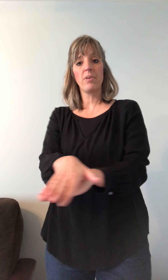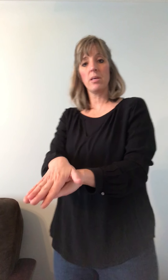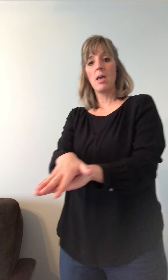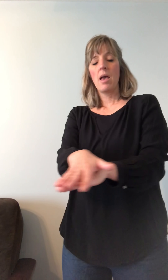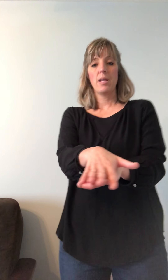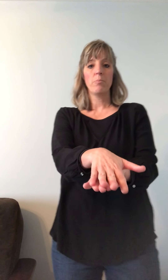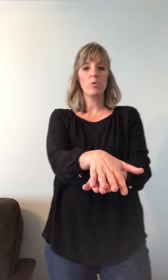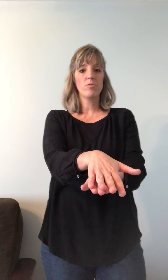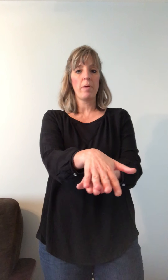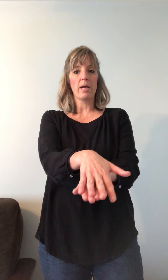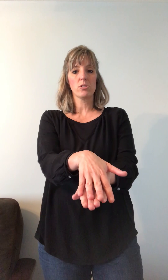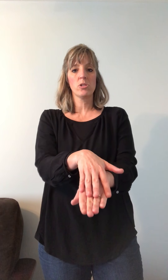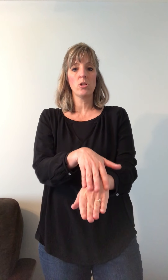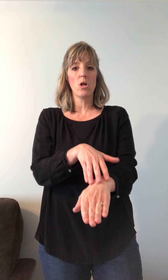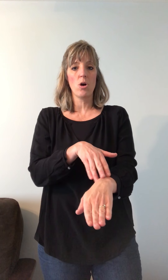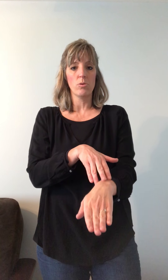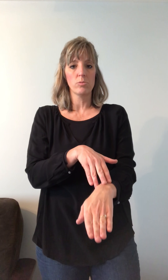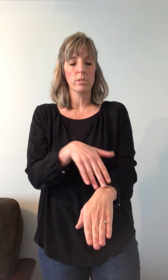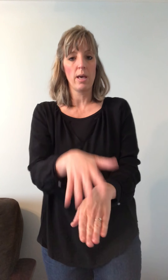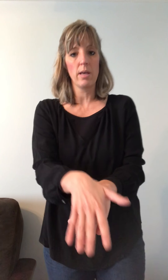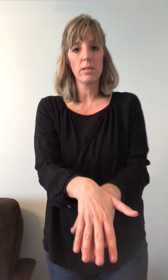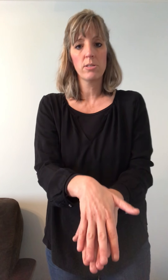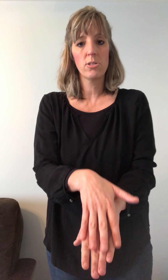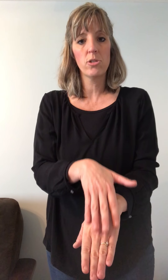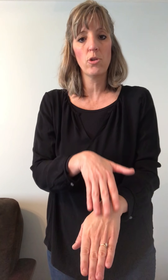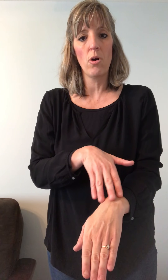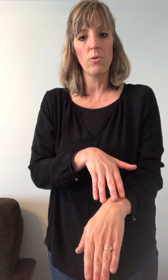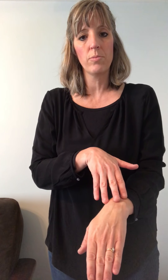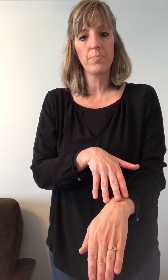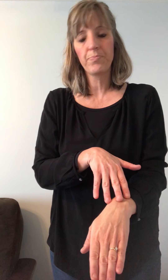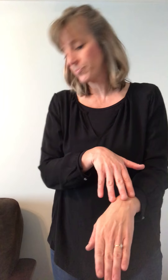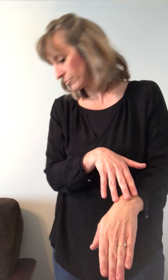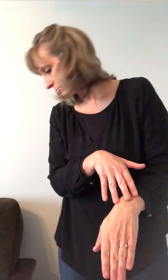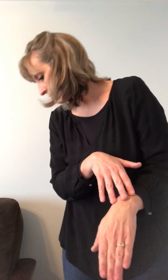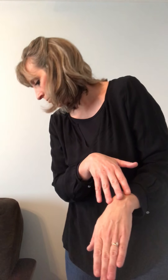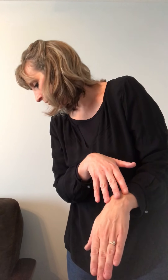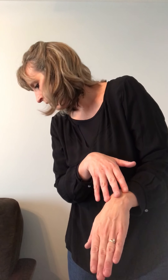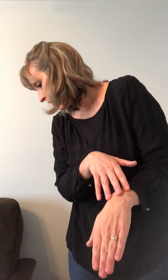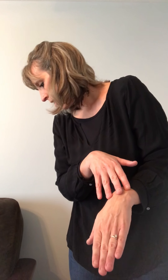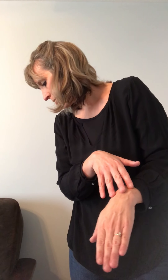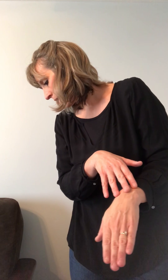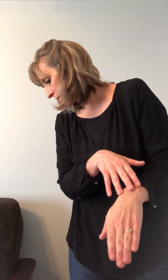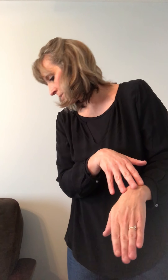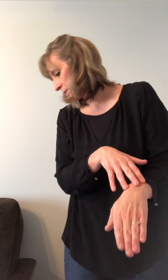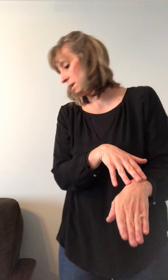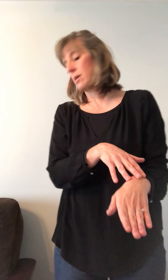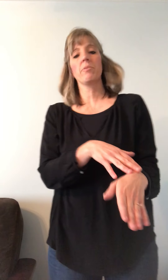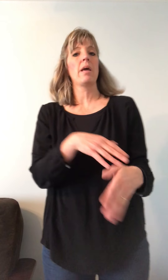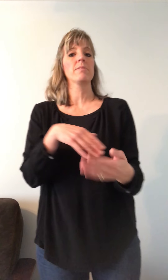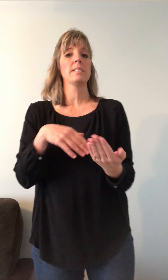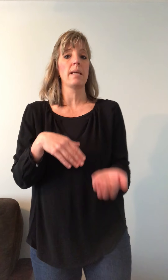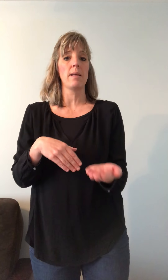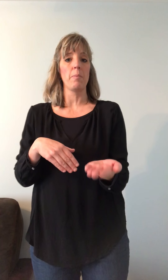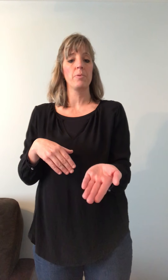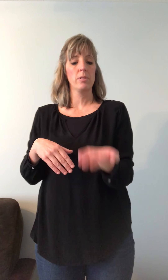it, and you move it back. Slow, okay? Slow. All right, then we have stand up.